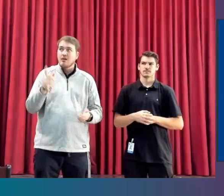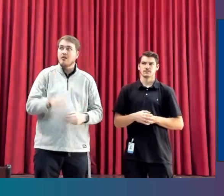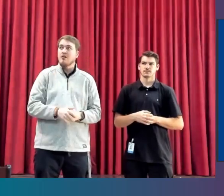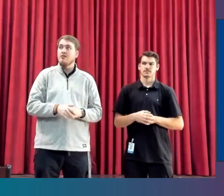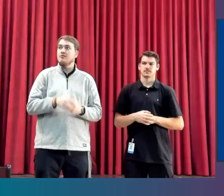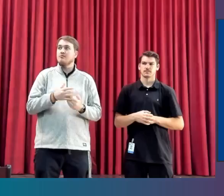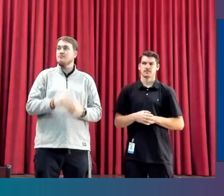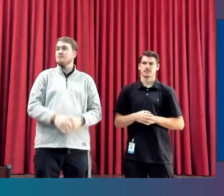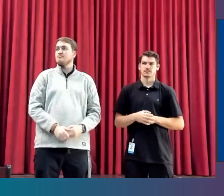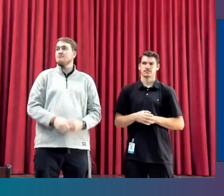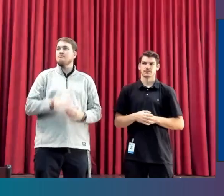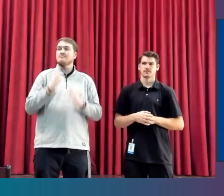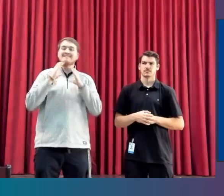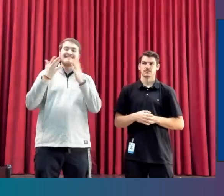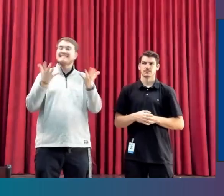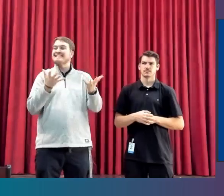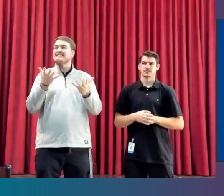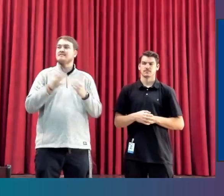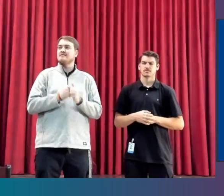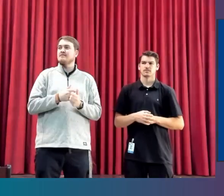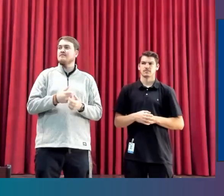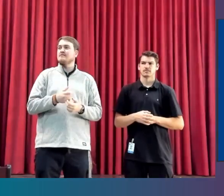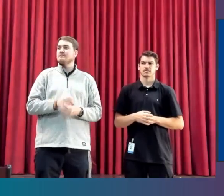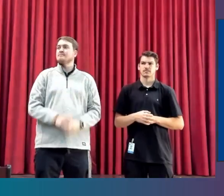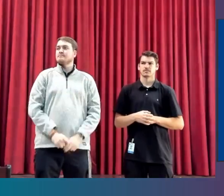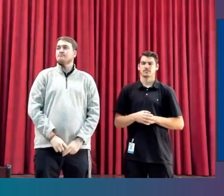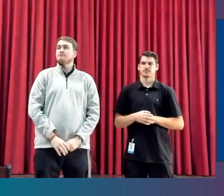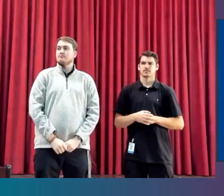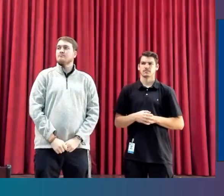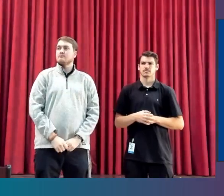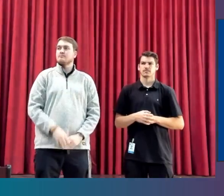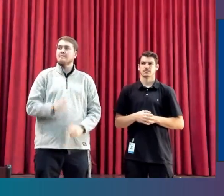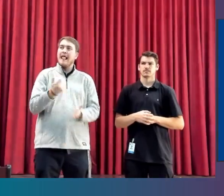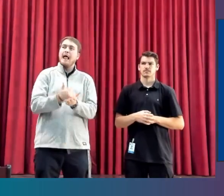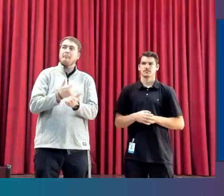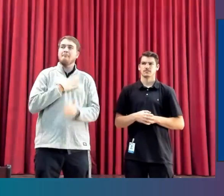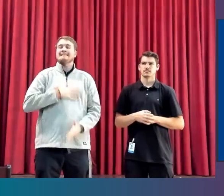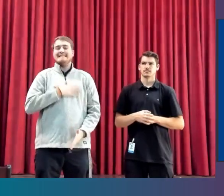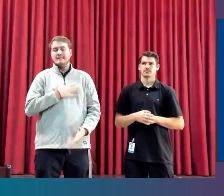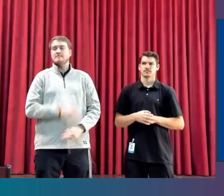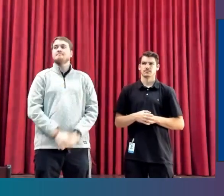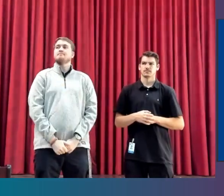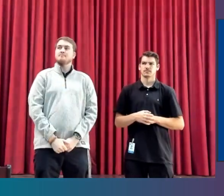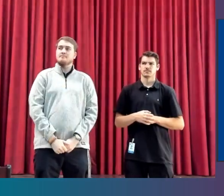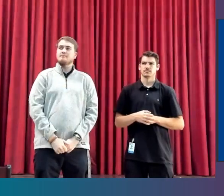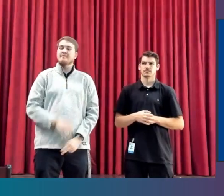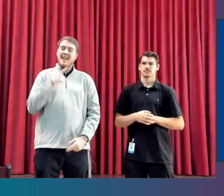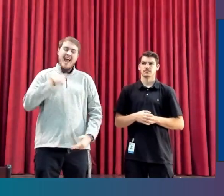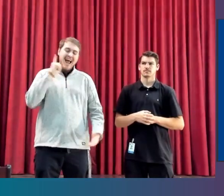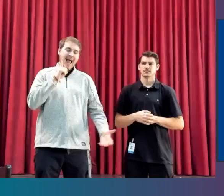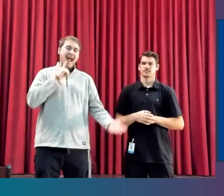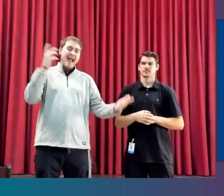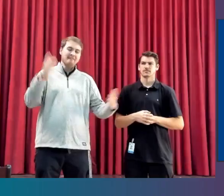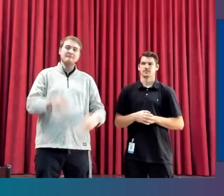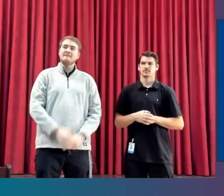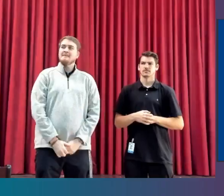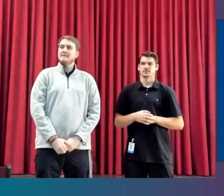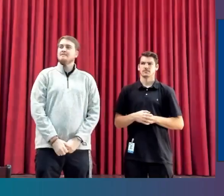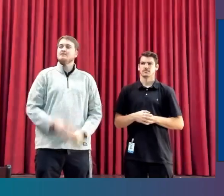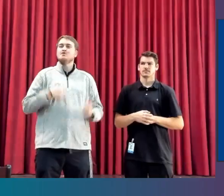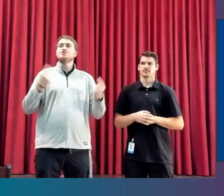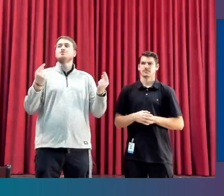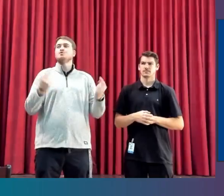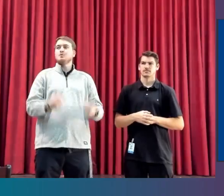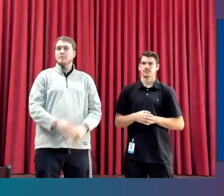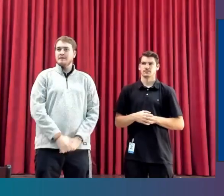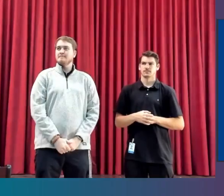my manager as well, my case manager, to see if I can get a reduction in rent to move to a place like that, but